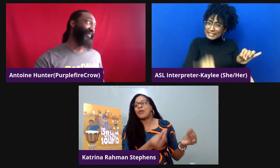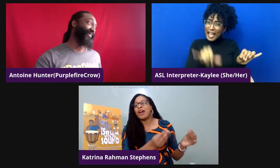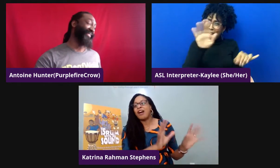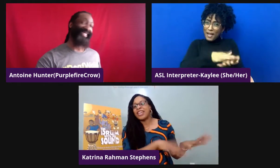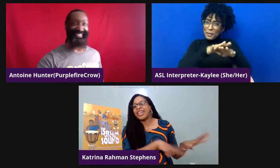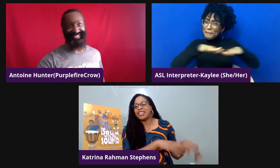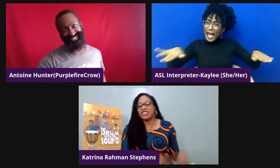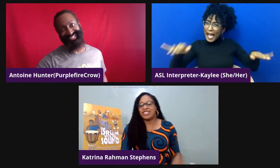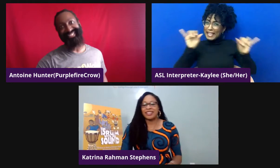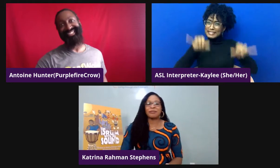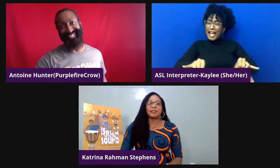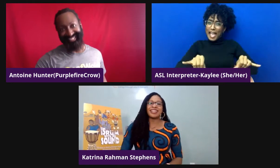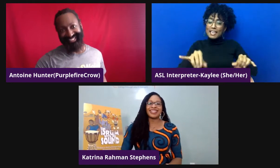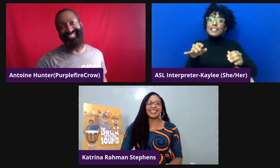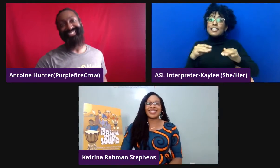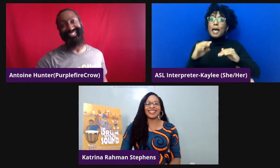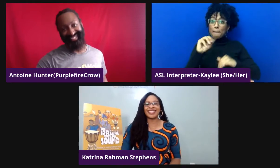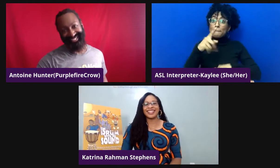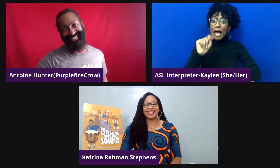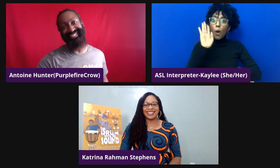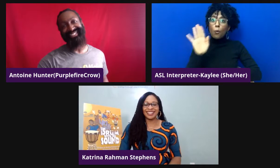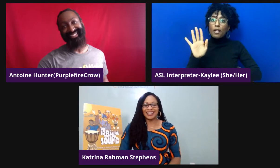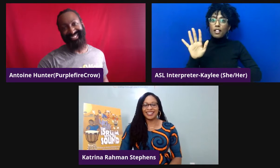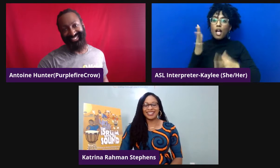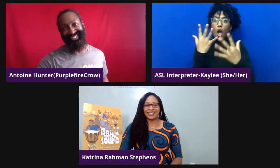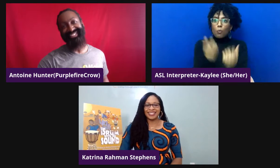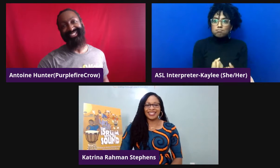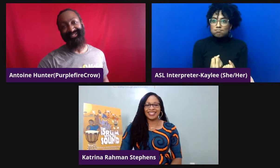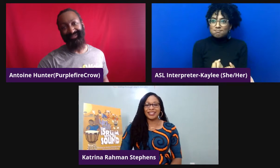mat can soak all that energy up.